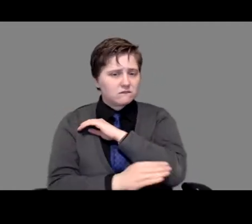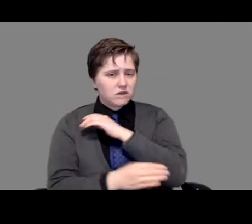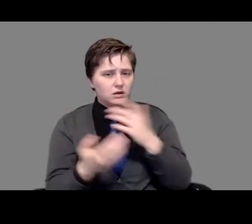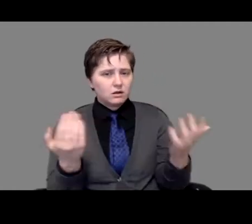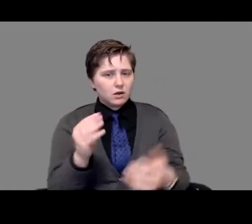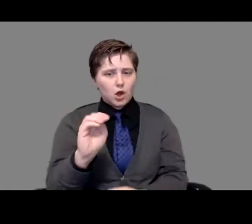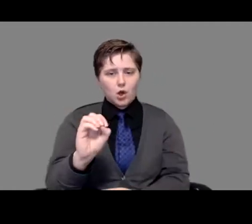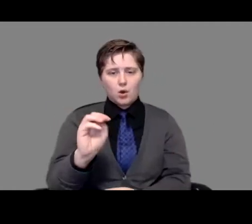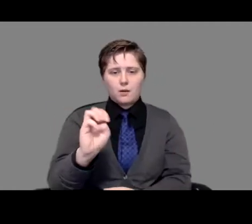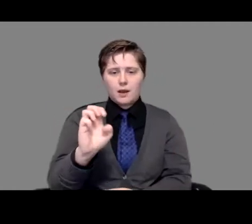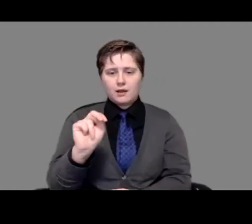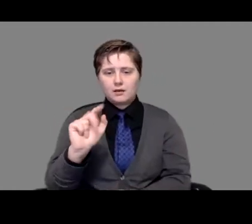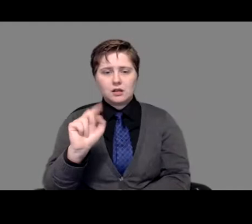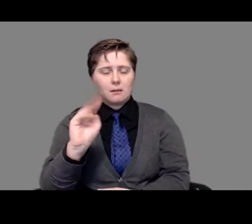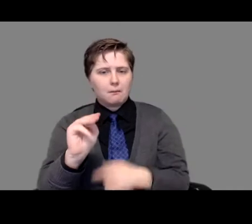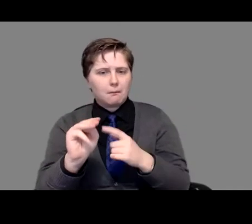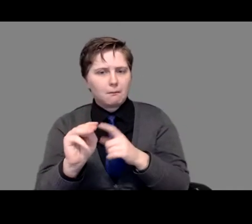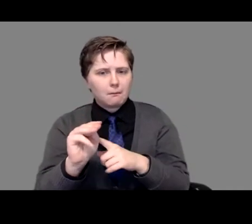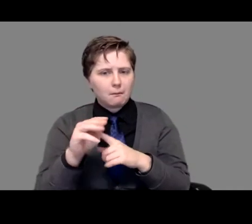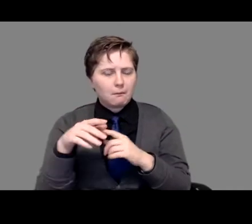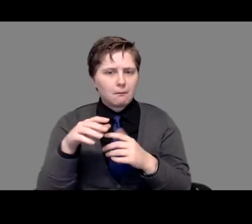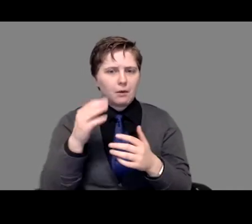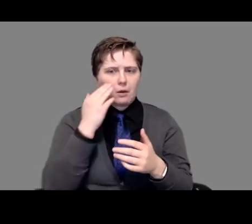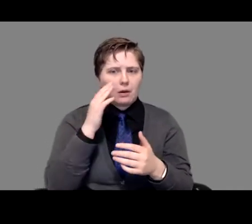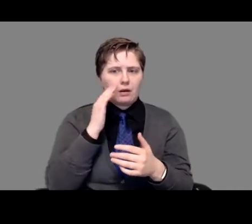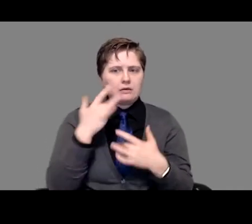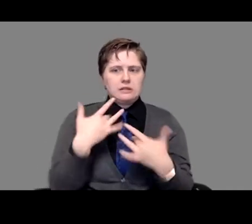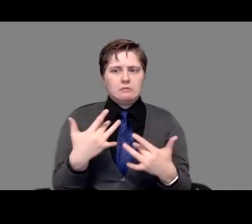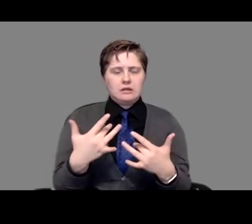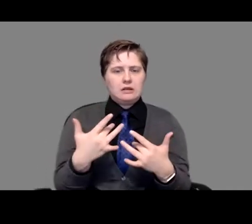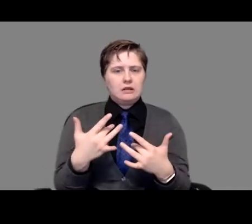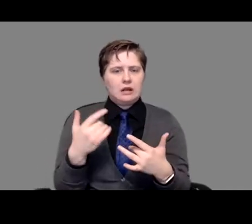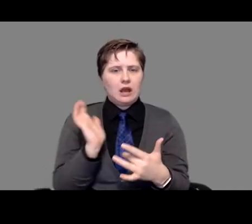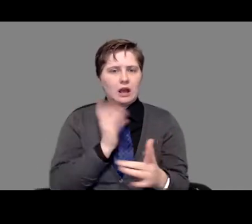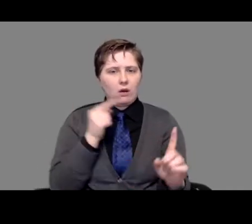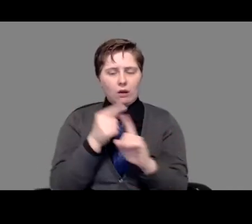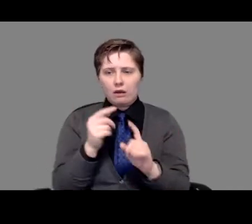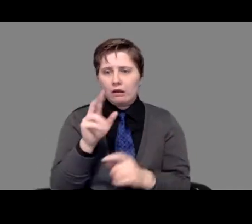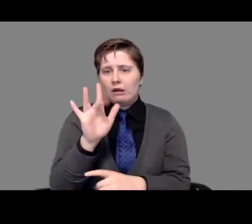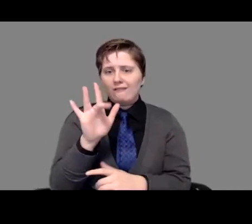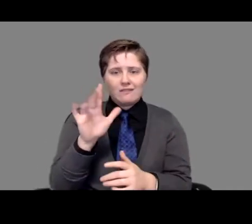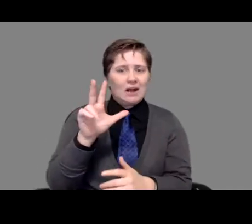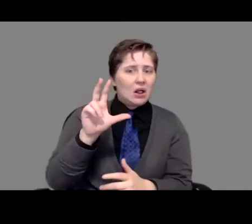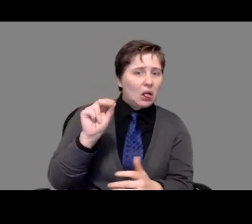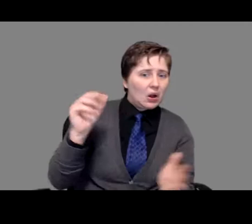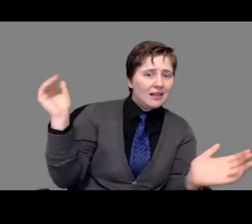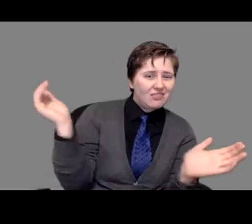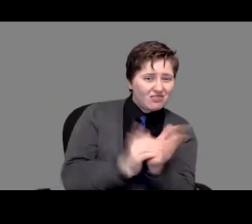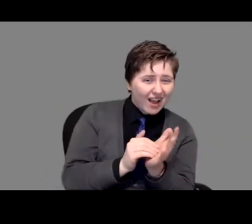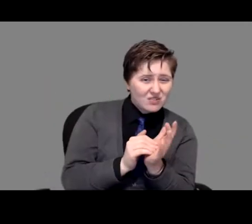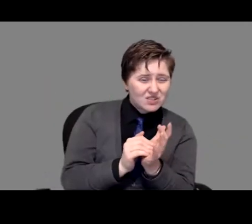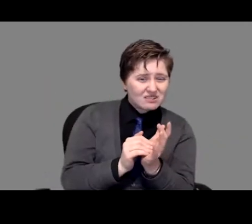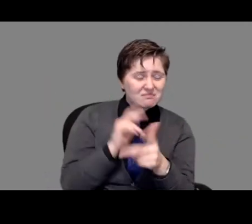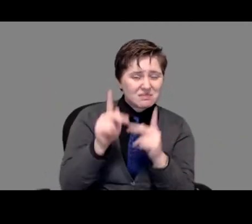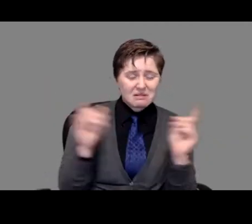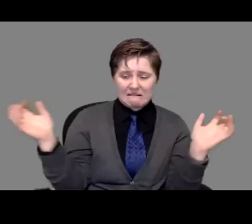Momentum, where you know, the traditional benchmark has been to bring 25, 30,000 people. And now we have to